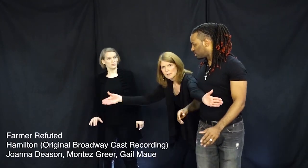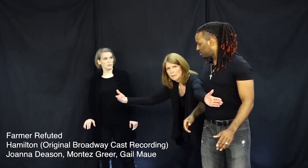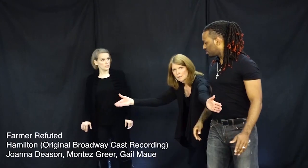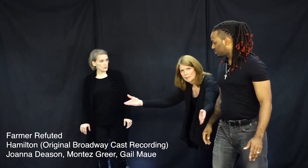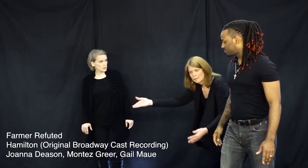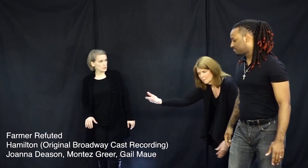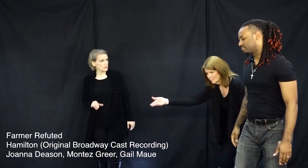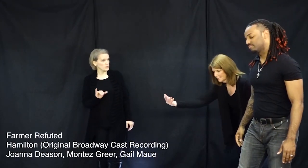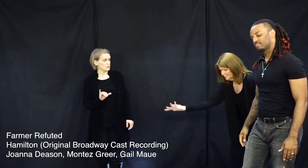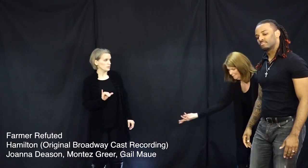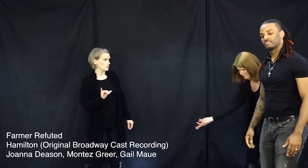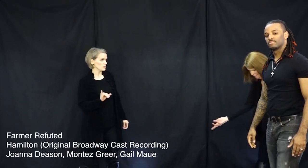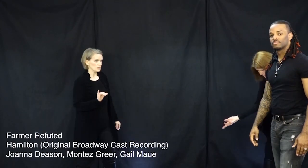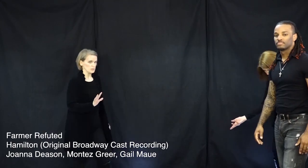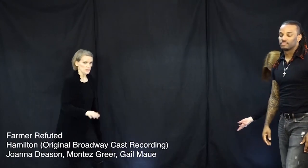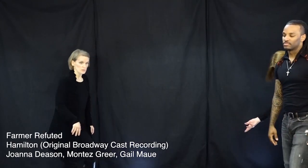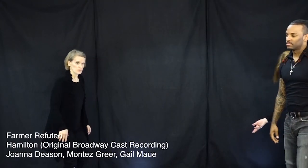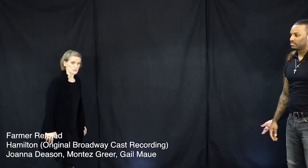the king.